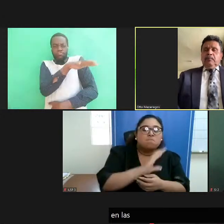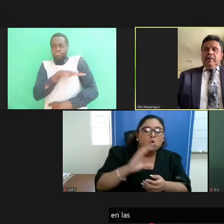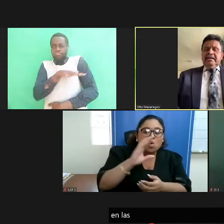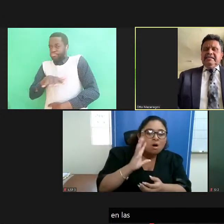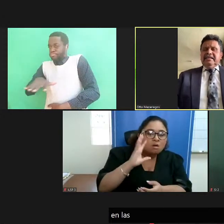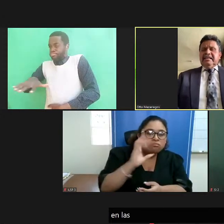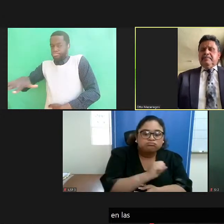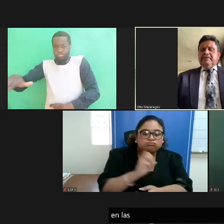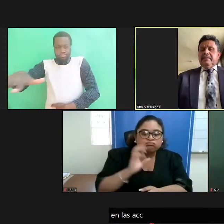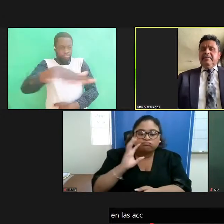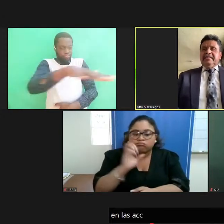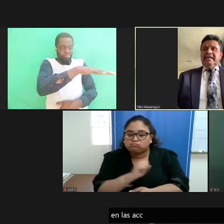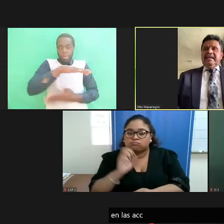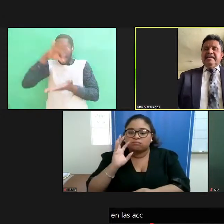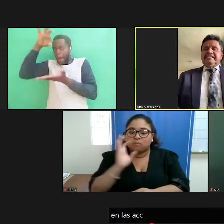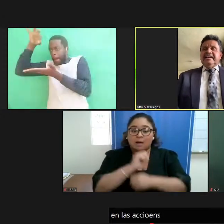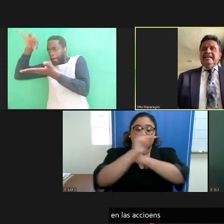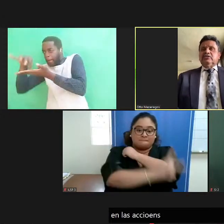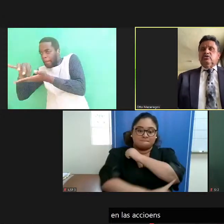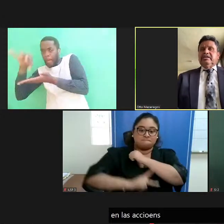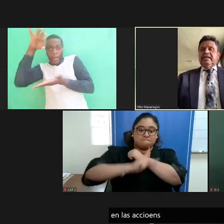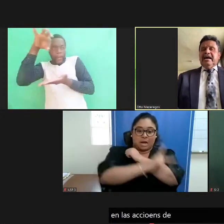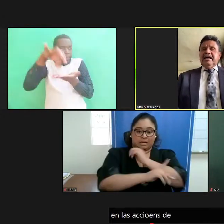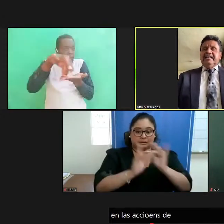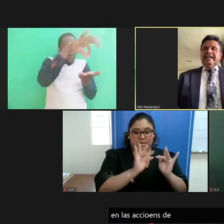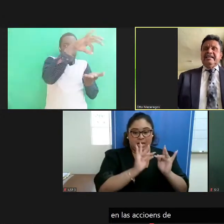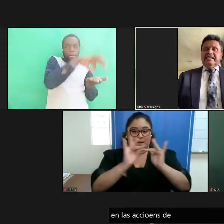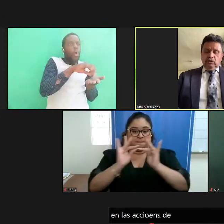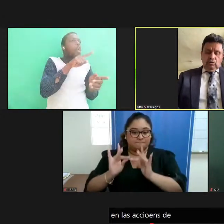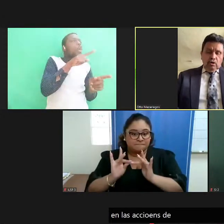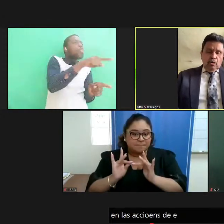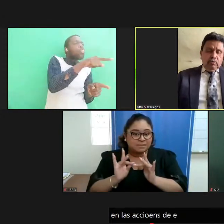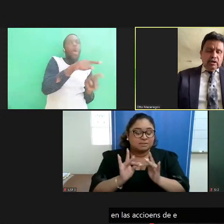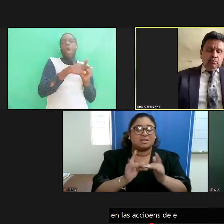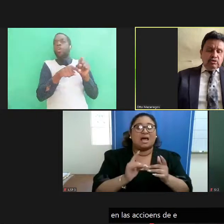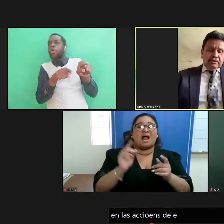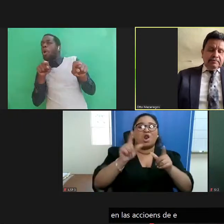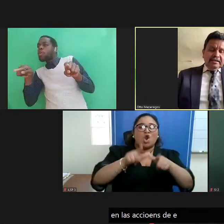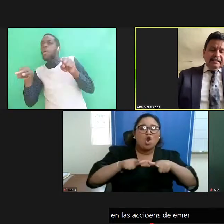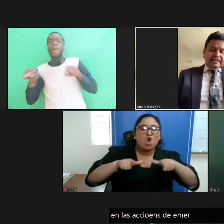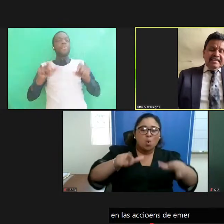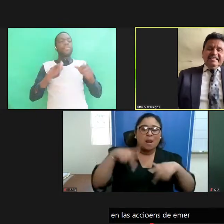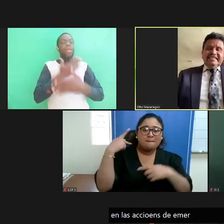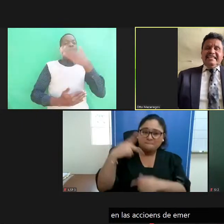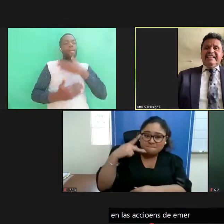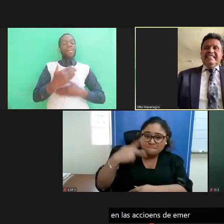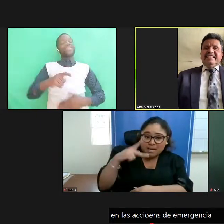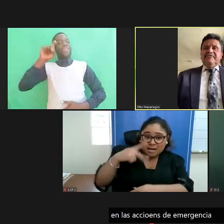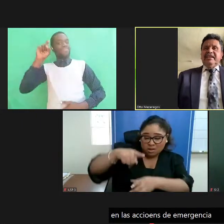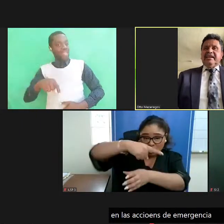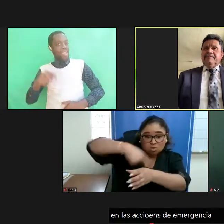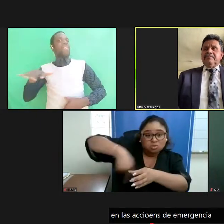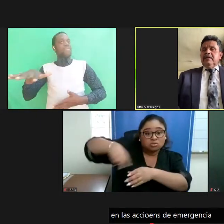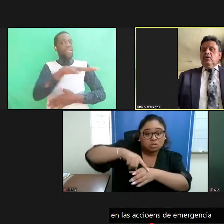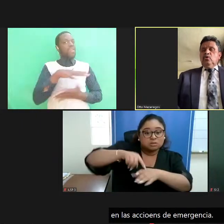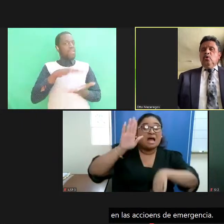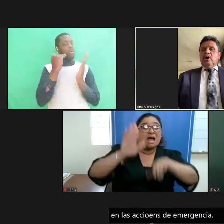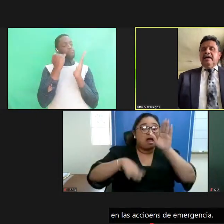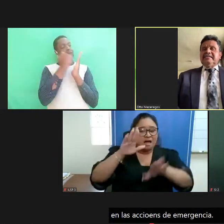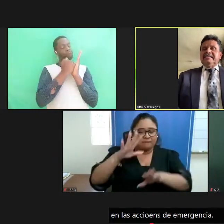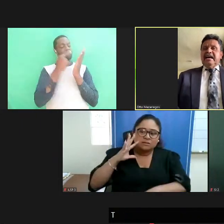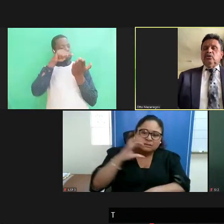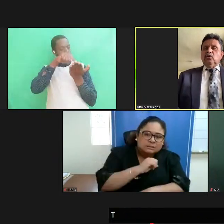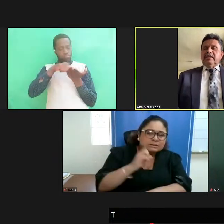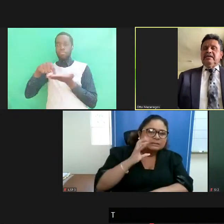geolocalization gps in the countries where there are in the high-risk